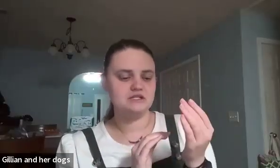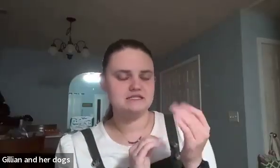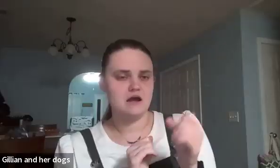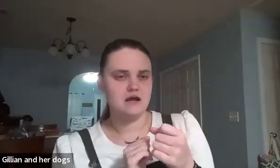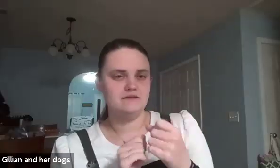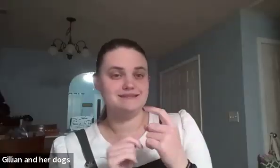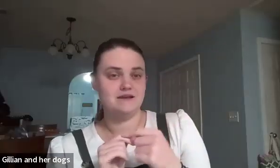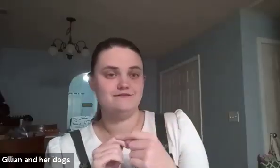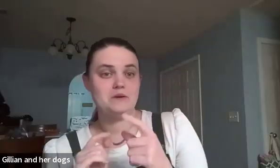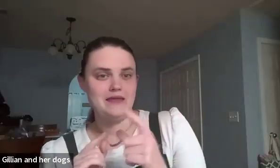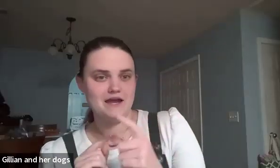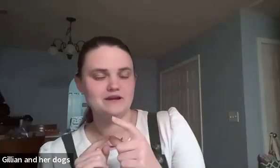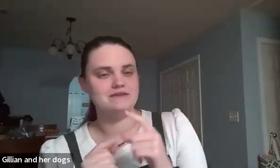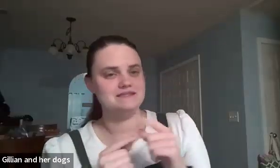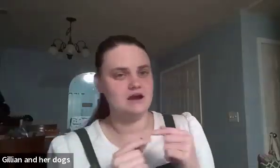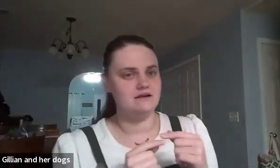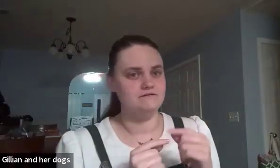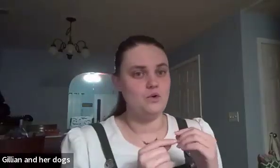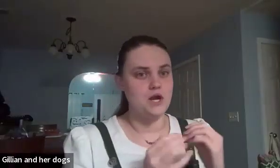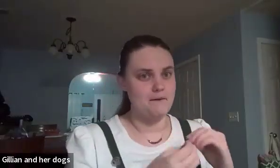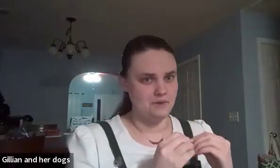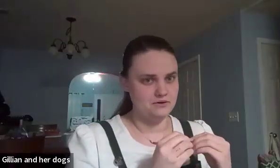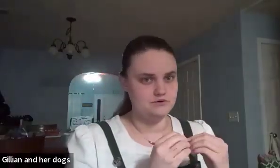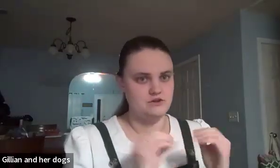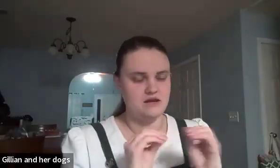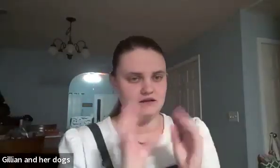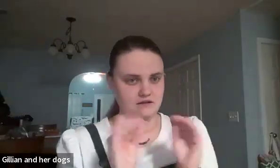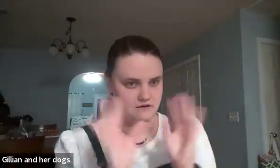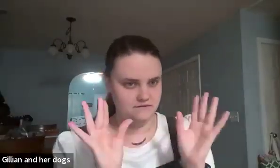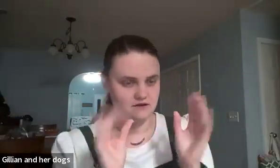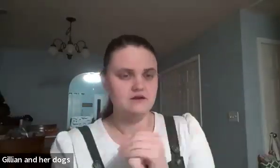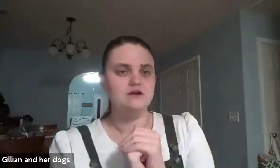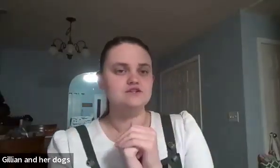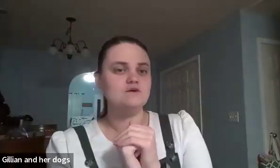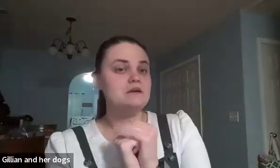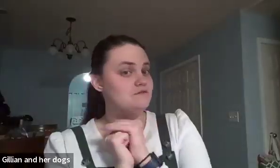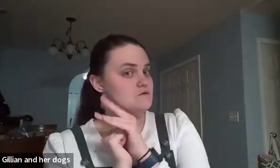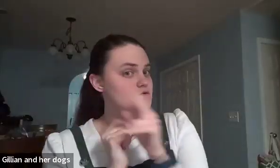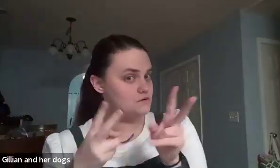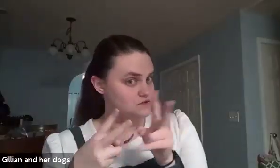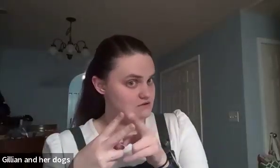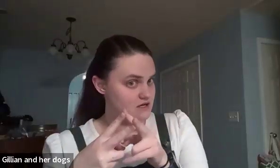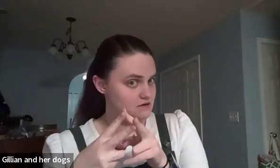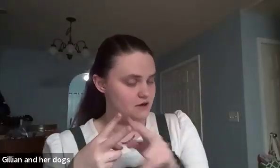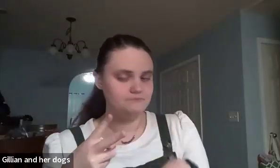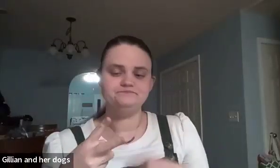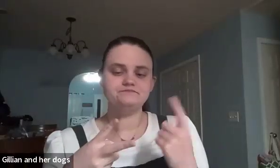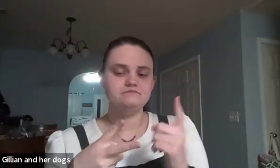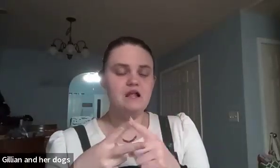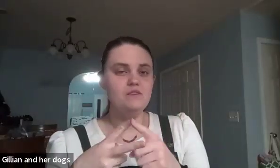actually sign the sign forward letter and the sign for number to kind of clarify. So I'm going to give you those two signs right now. And